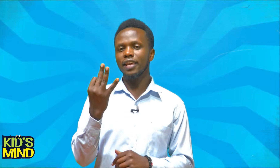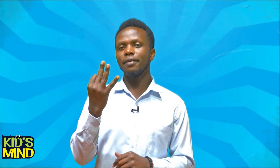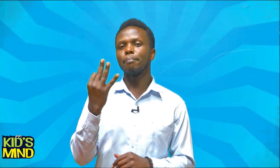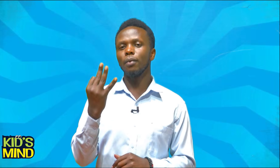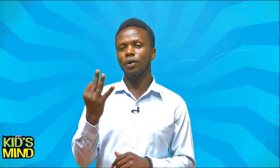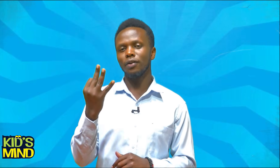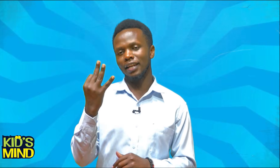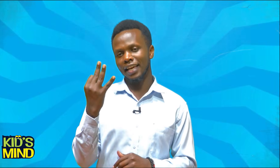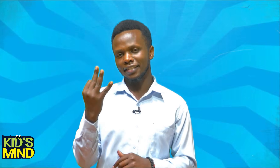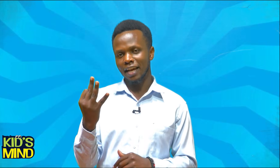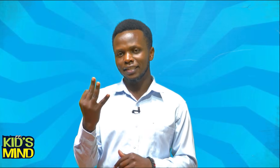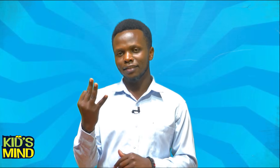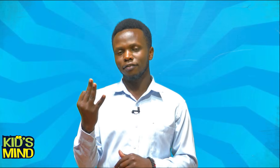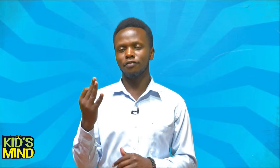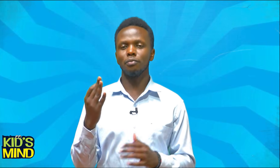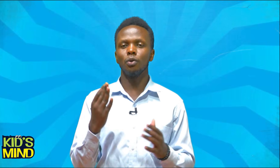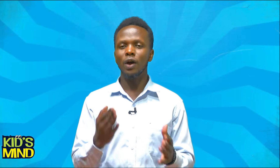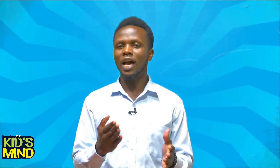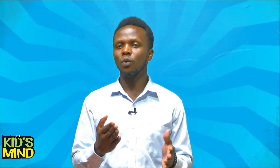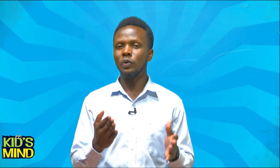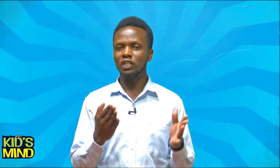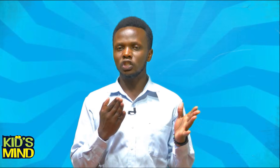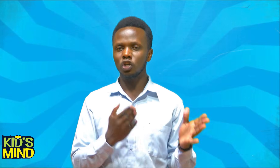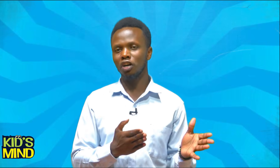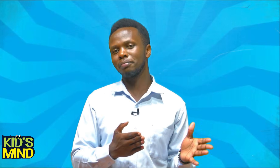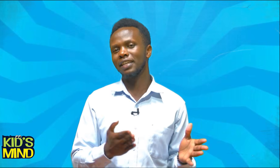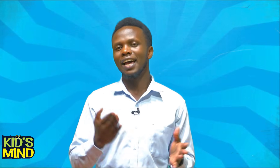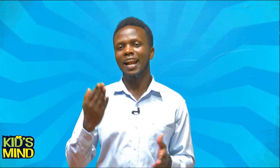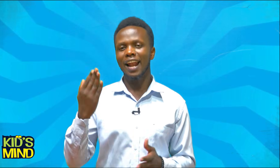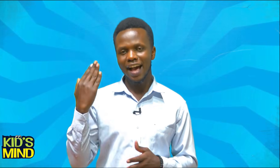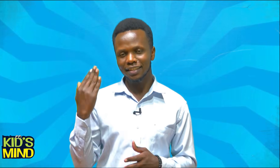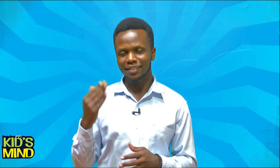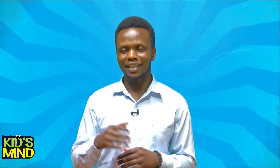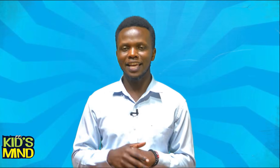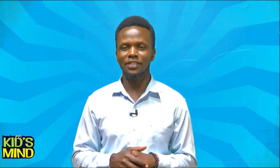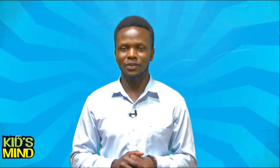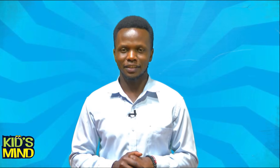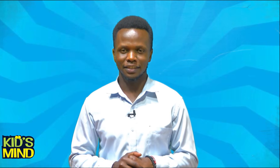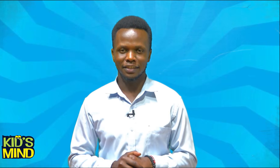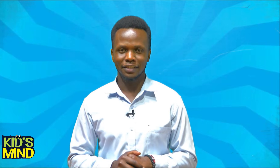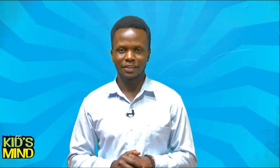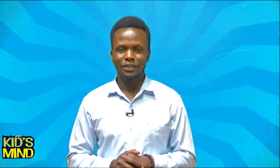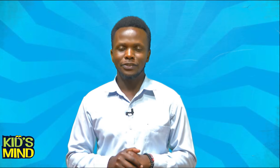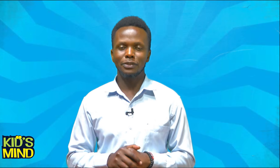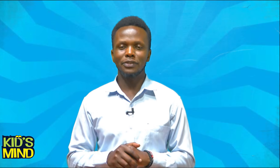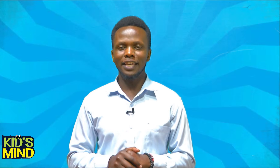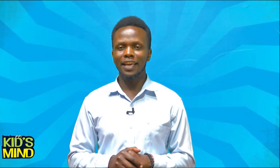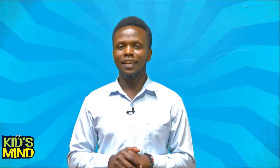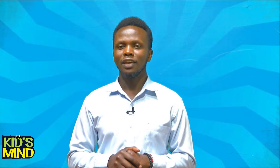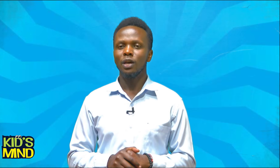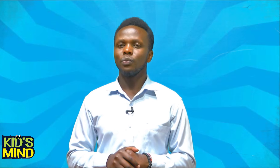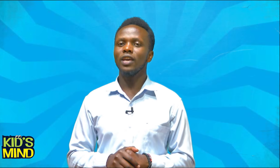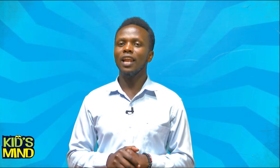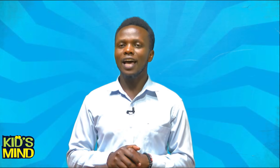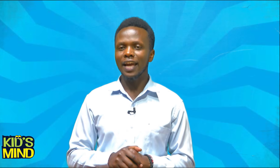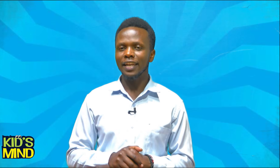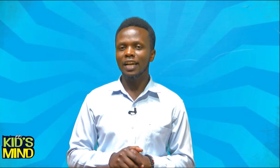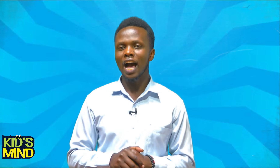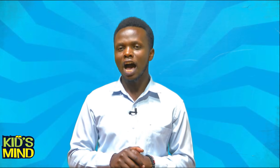3 more letters from where we stopped last lesson. So today we are learning how